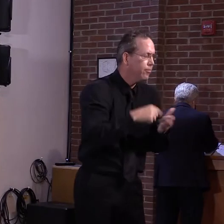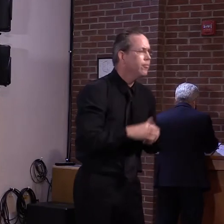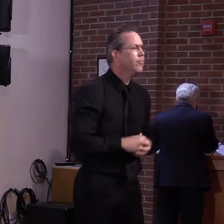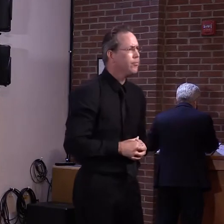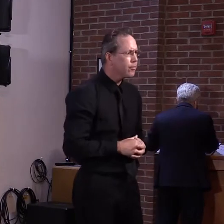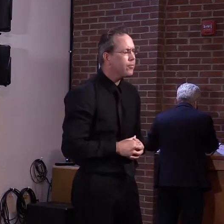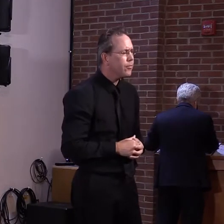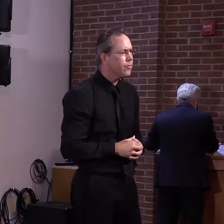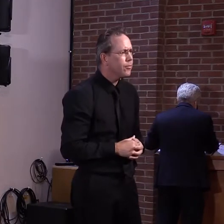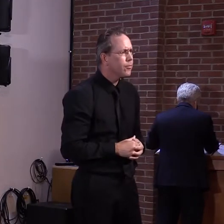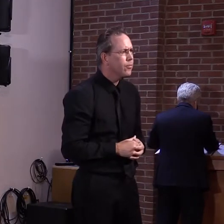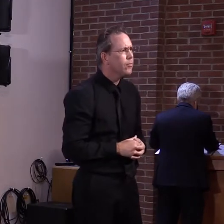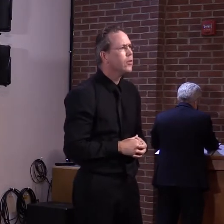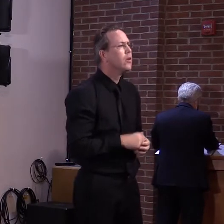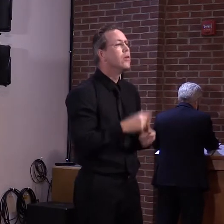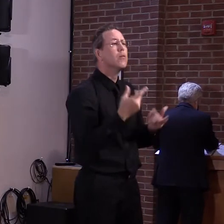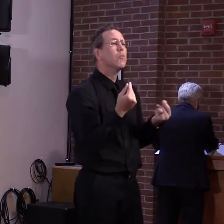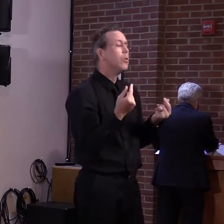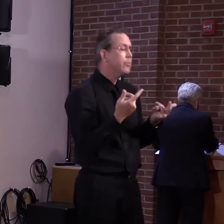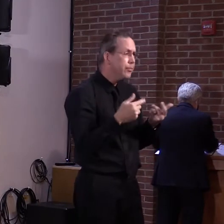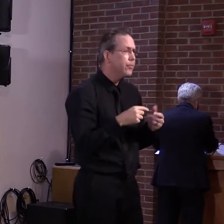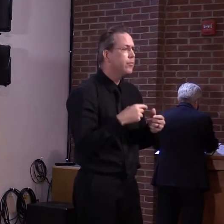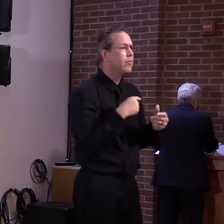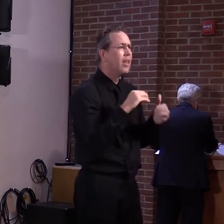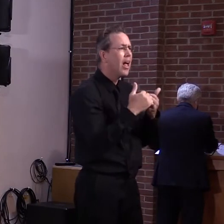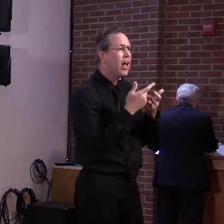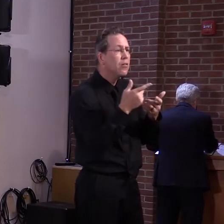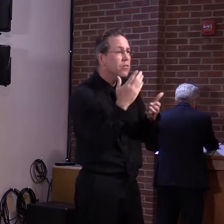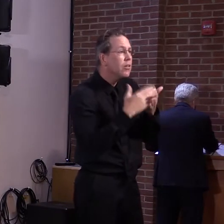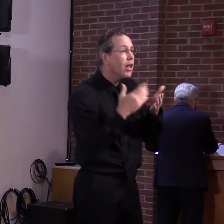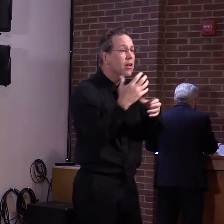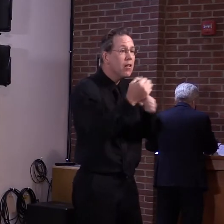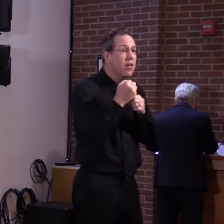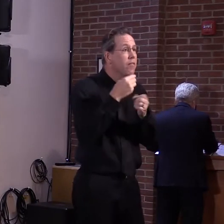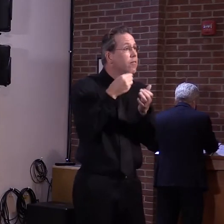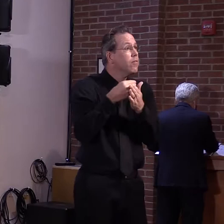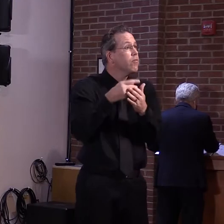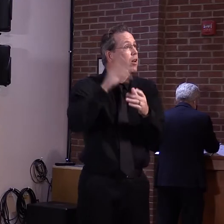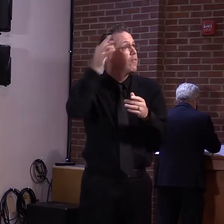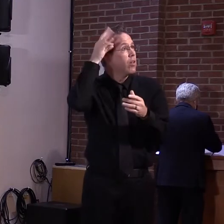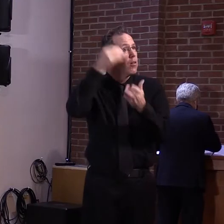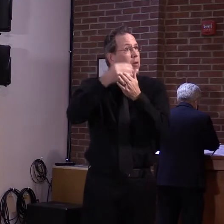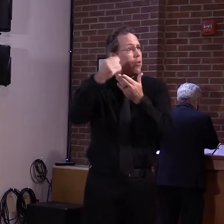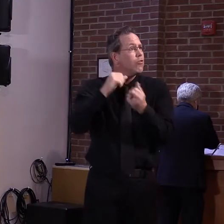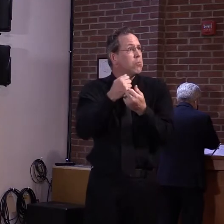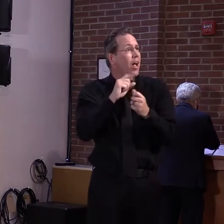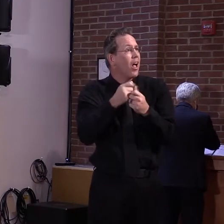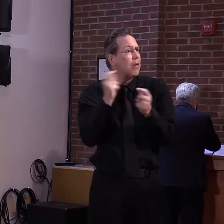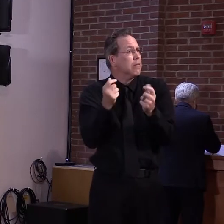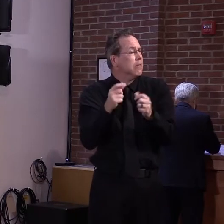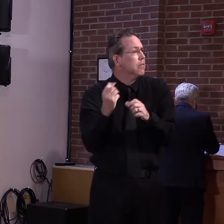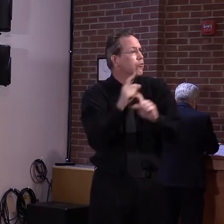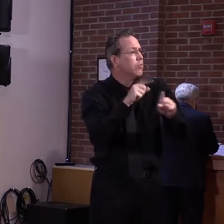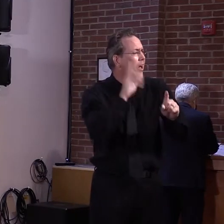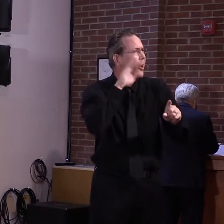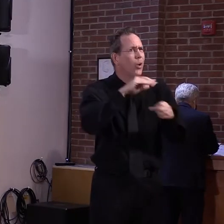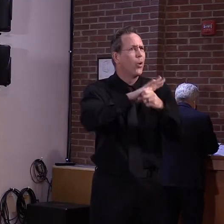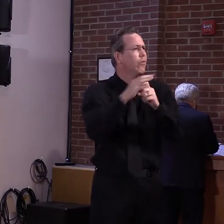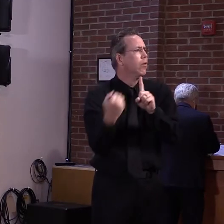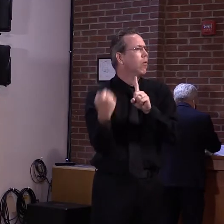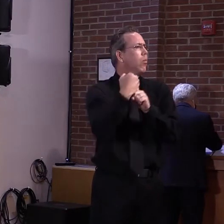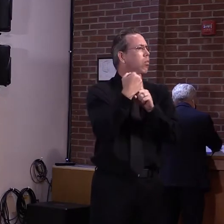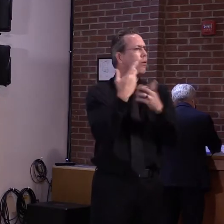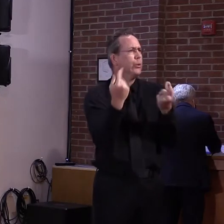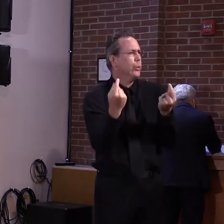our ability to get the responses has been hindered by the pandemic, but it only takes a few minutes